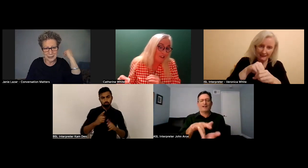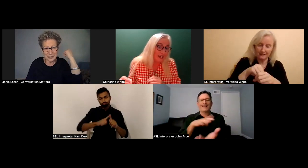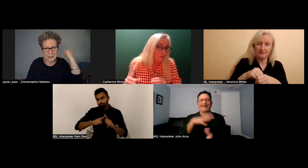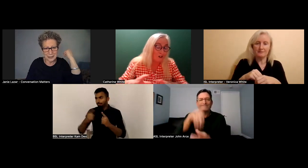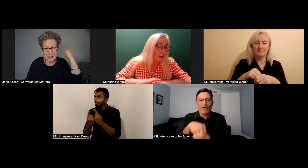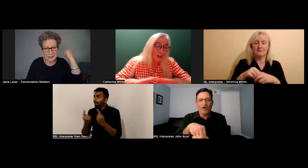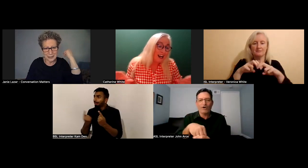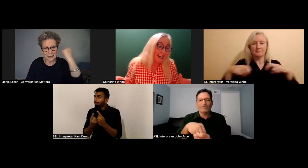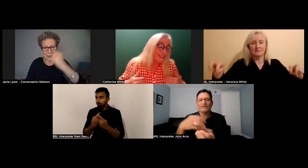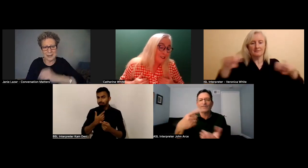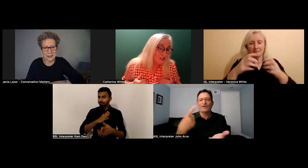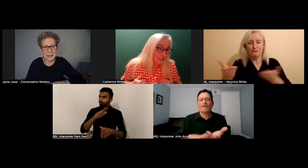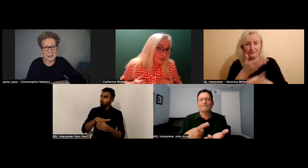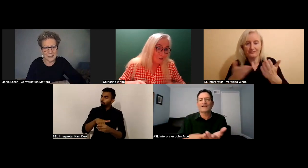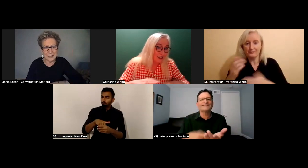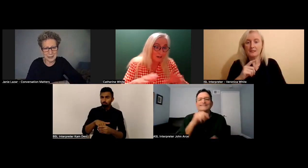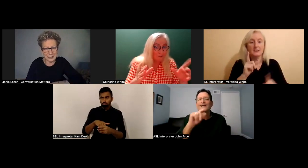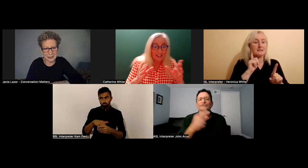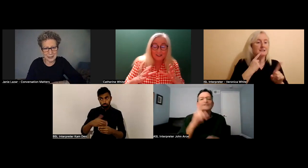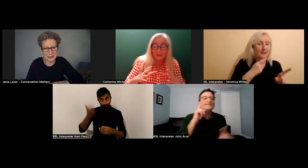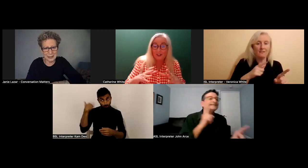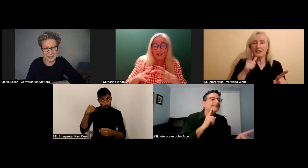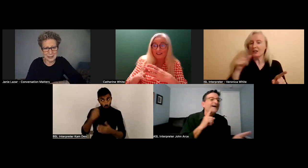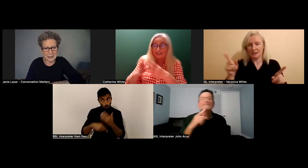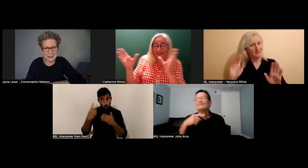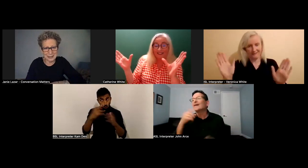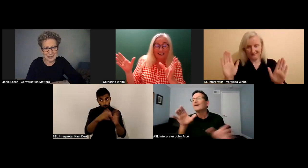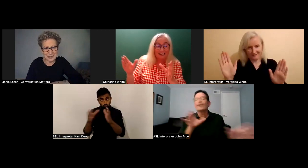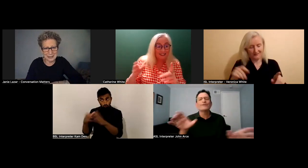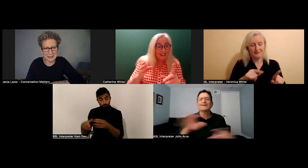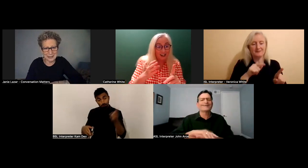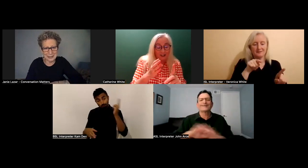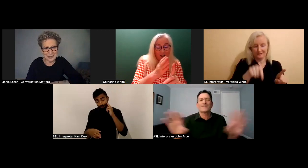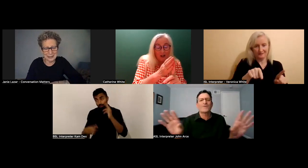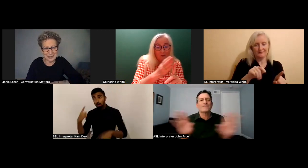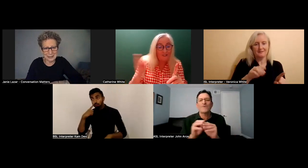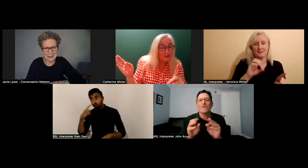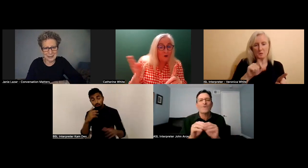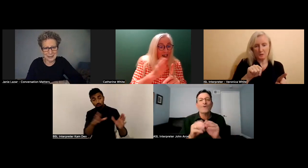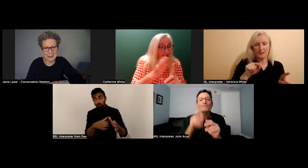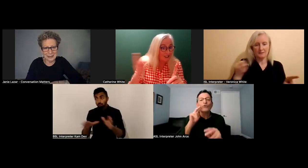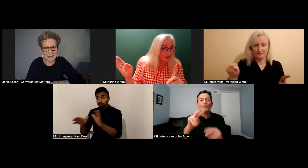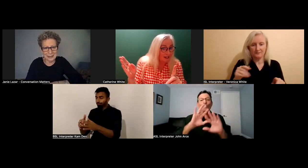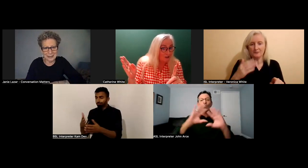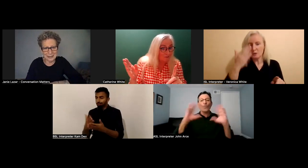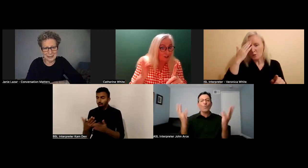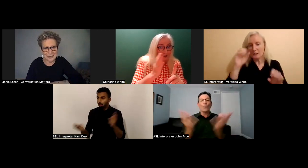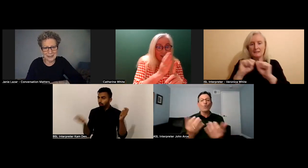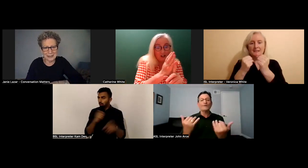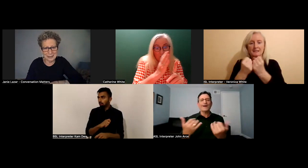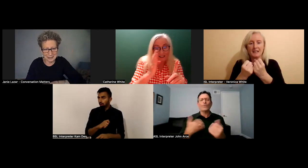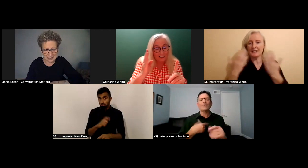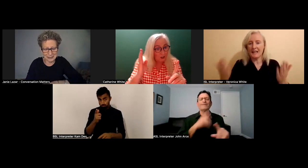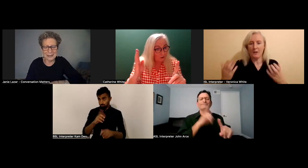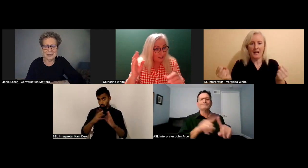and hearing anymore. I think those days are well gone, because if you look at society at large, we've got all kinds of spectrum, you